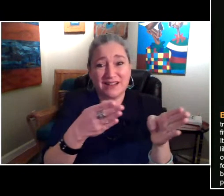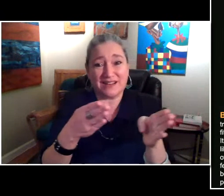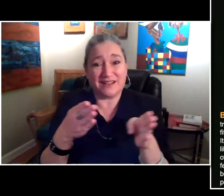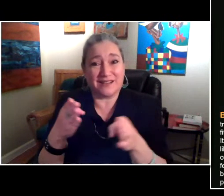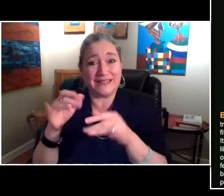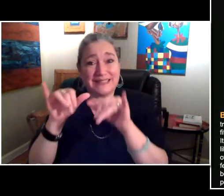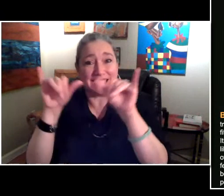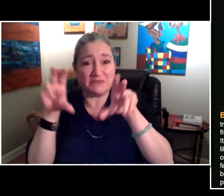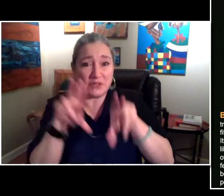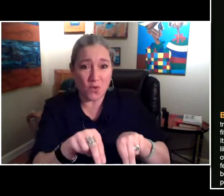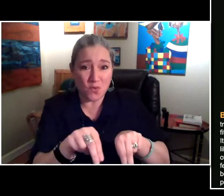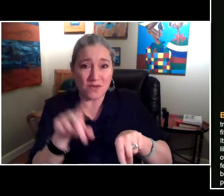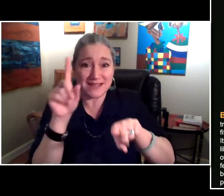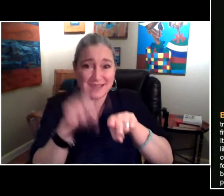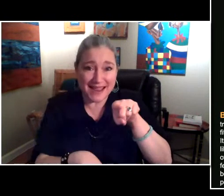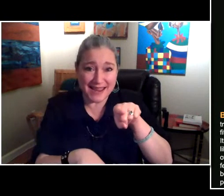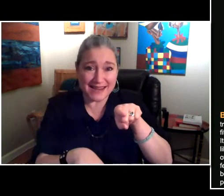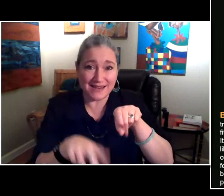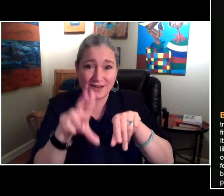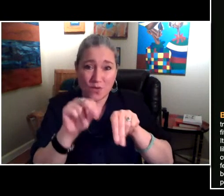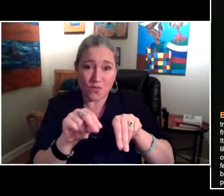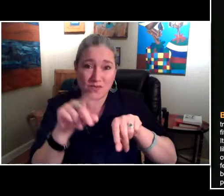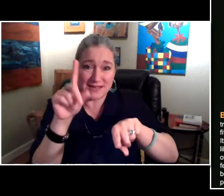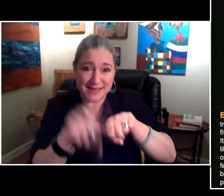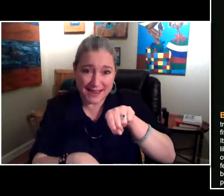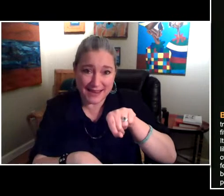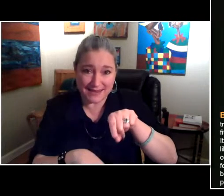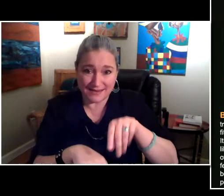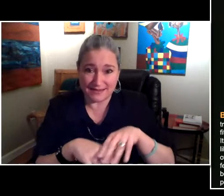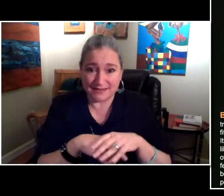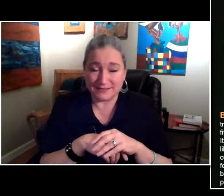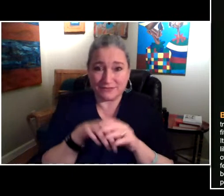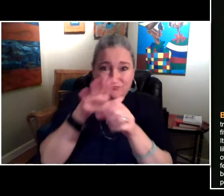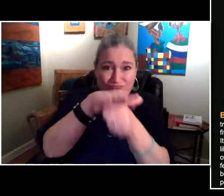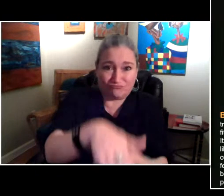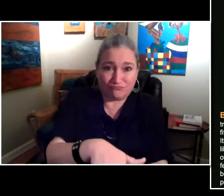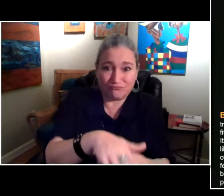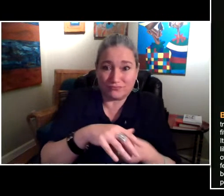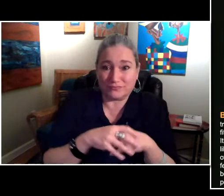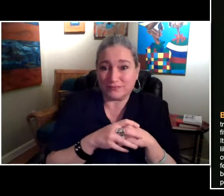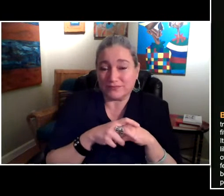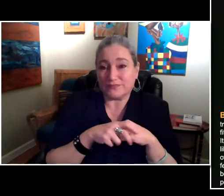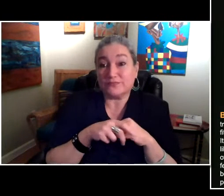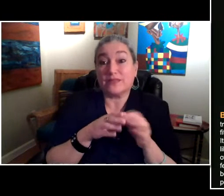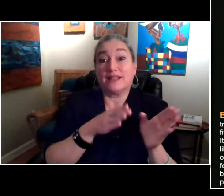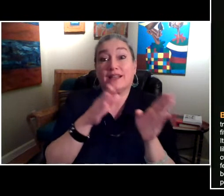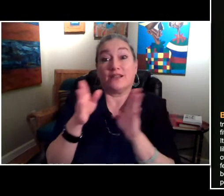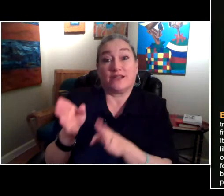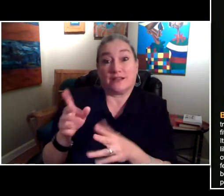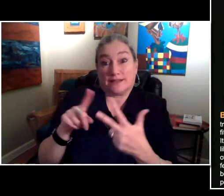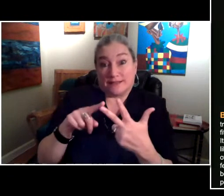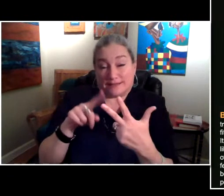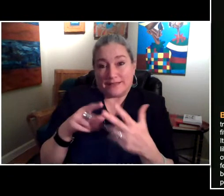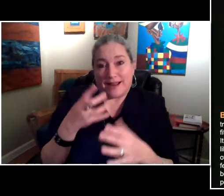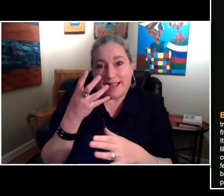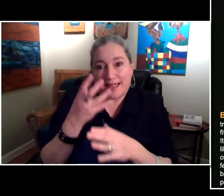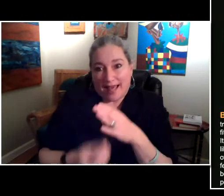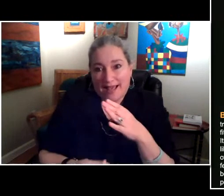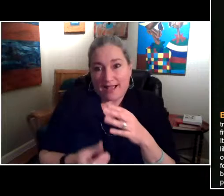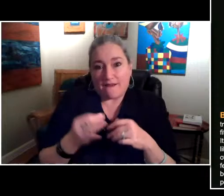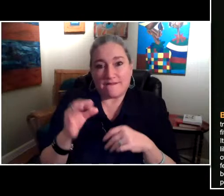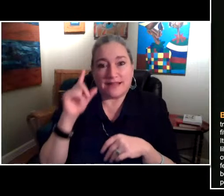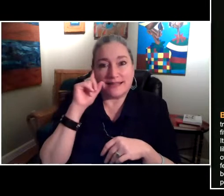this image, these happy children who want to have dreams but are told, no, you can't.